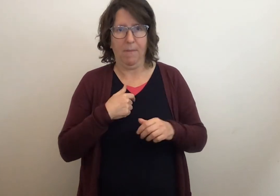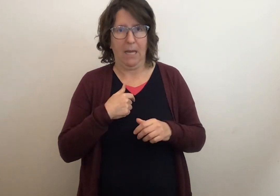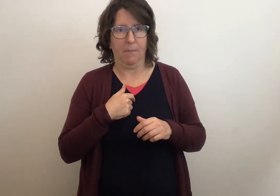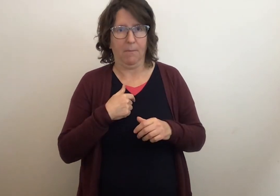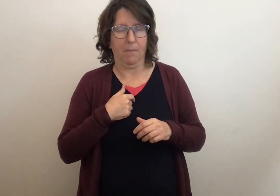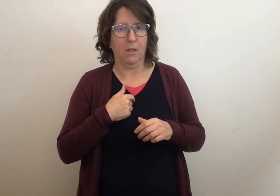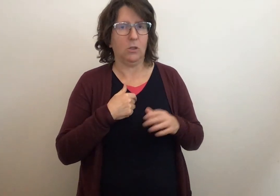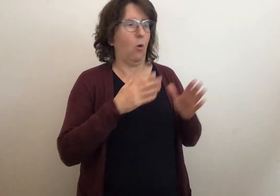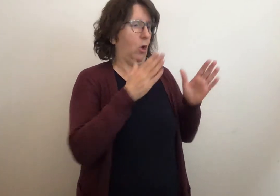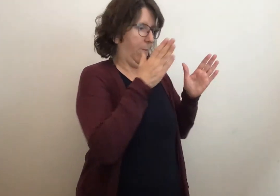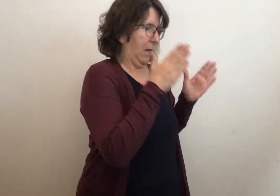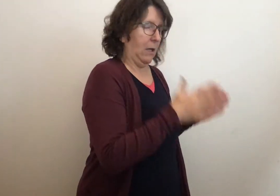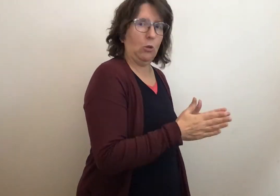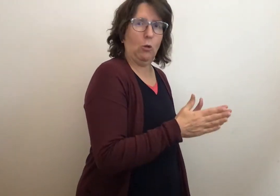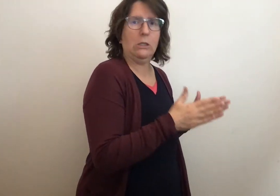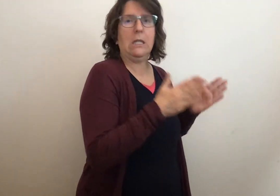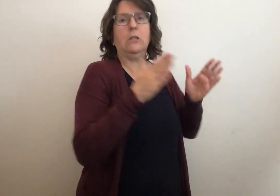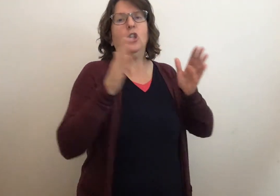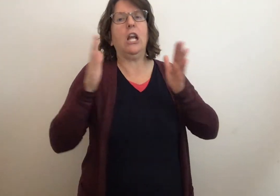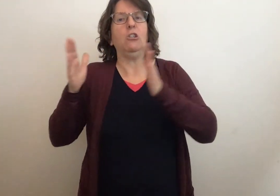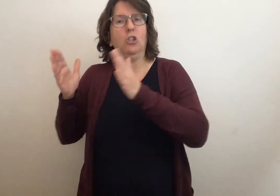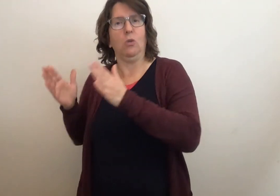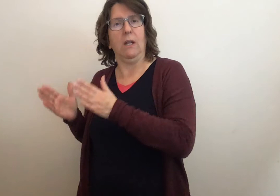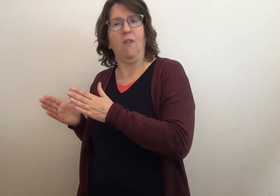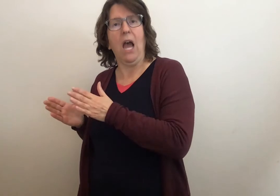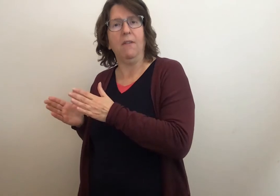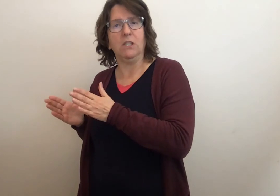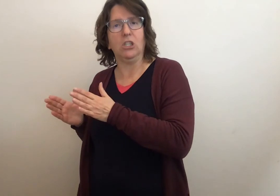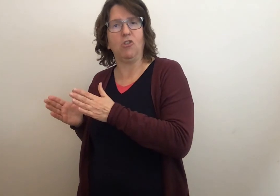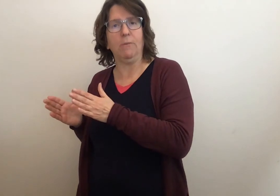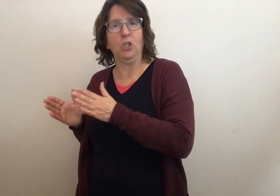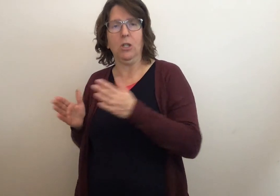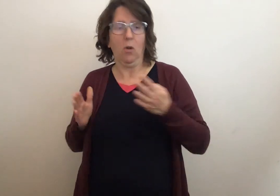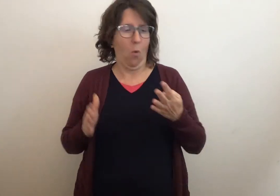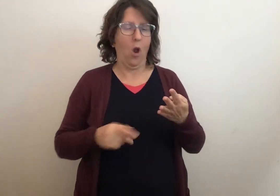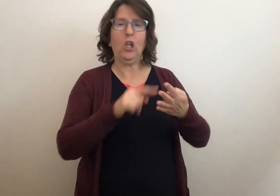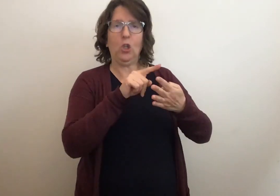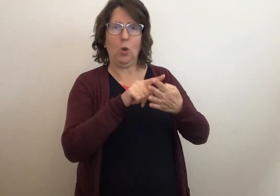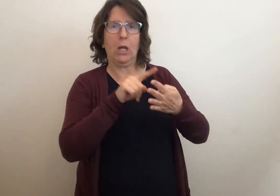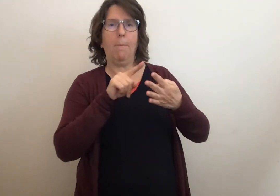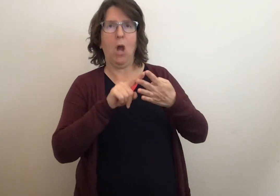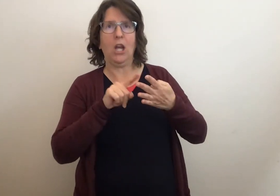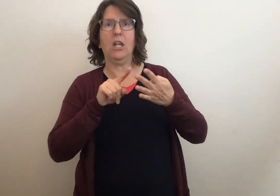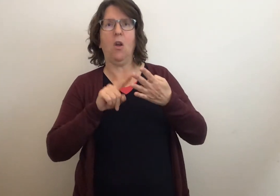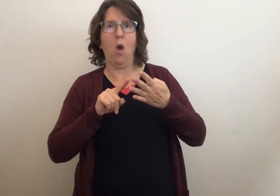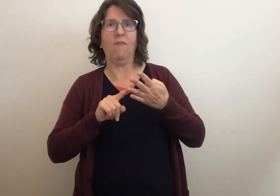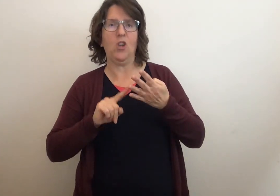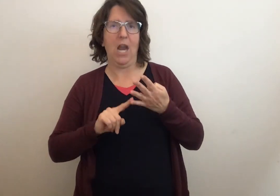me. So it could be using gender to divide the description, or you can mark it off your